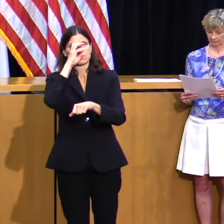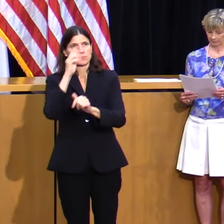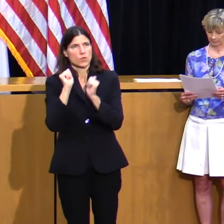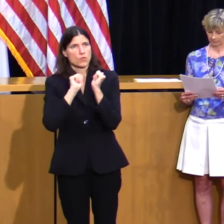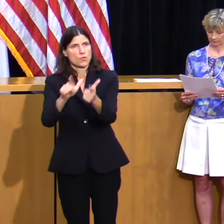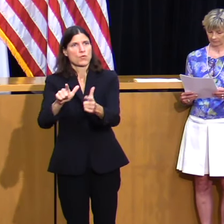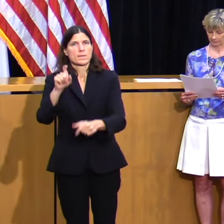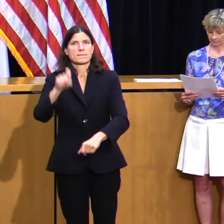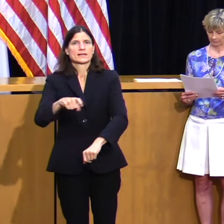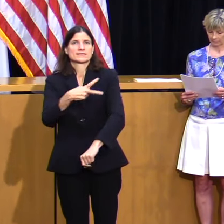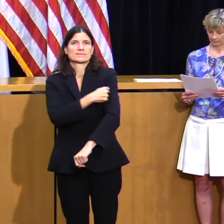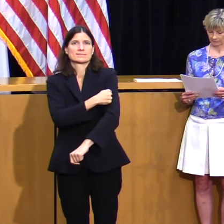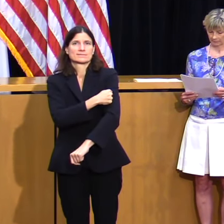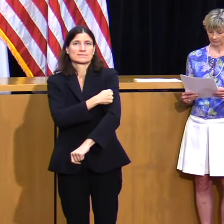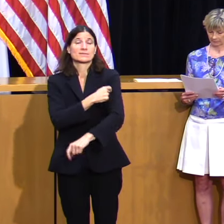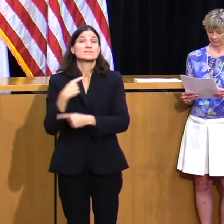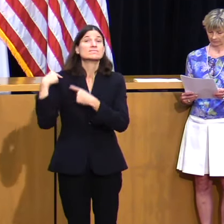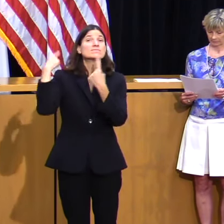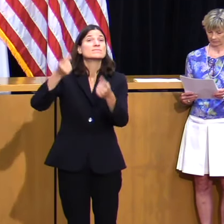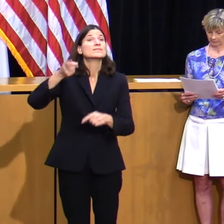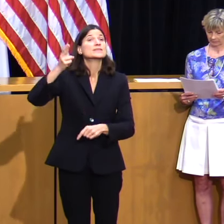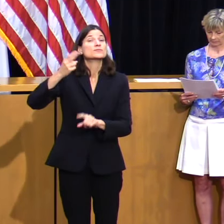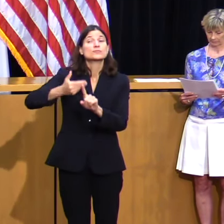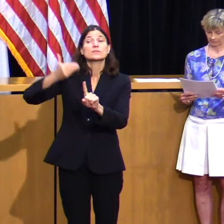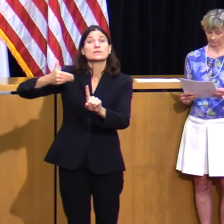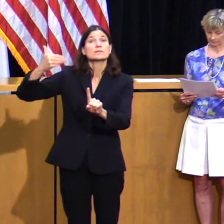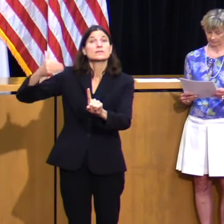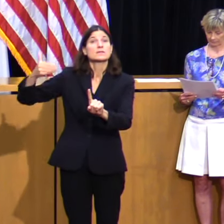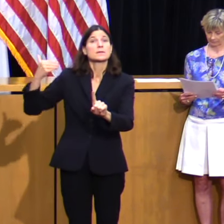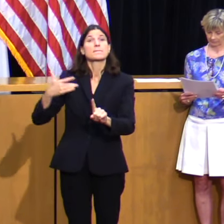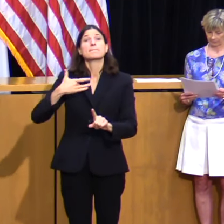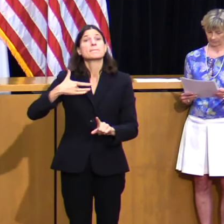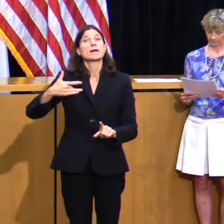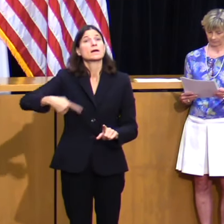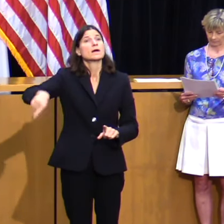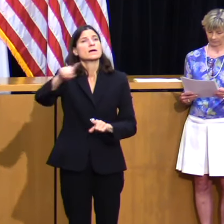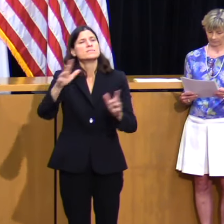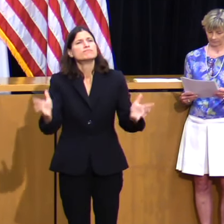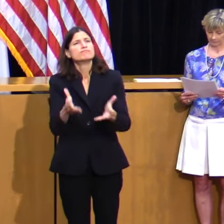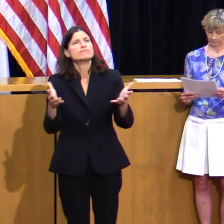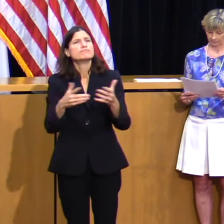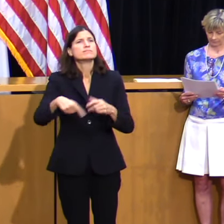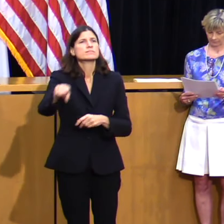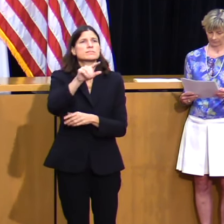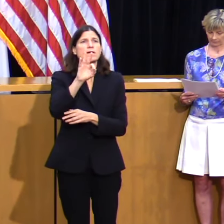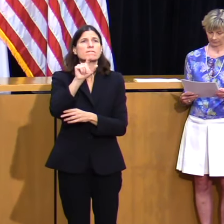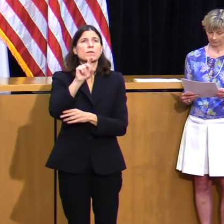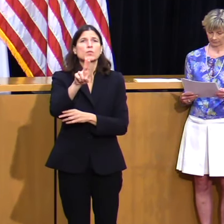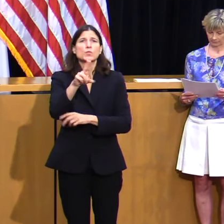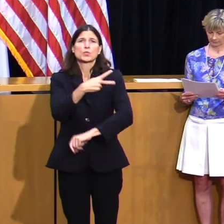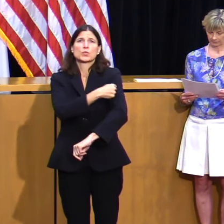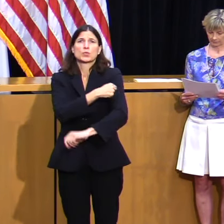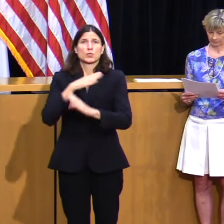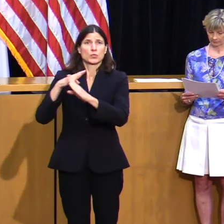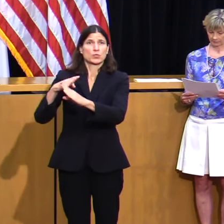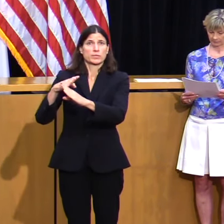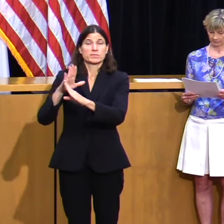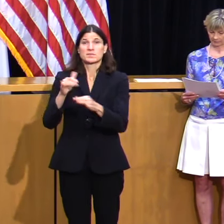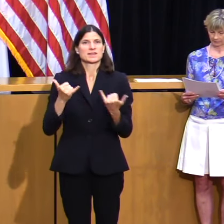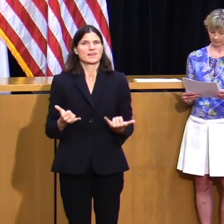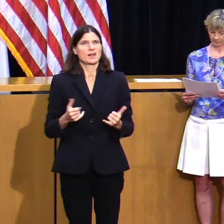to our public health, and it is a smart thing to do. We are proud that across the nation, we have the